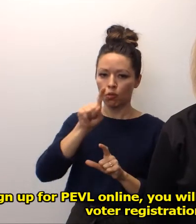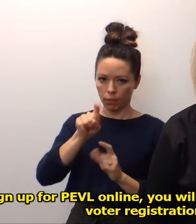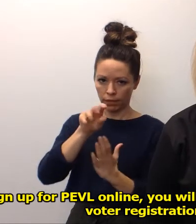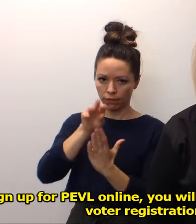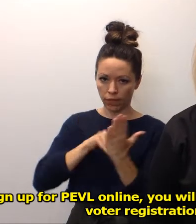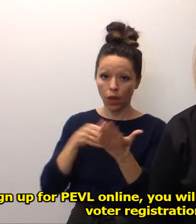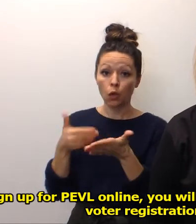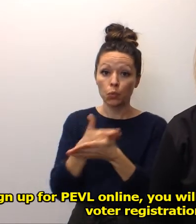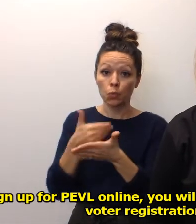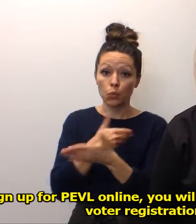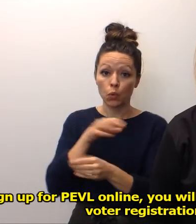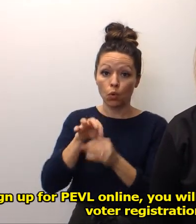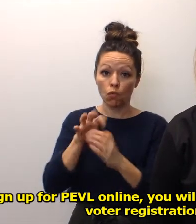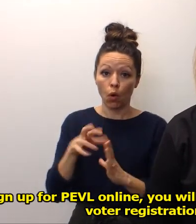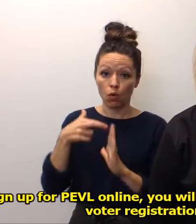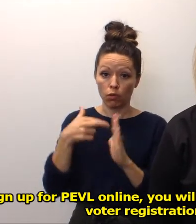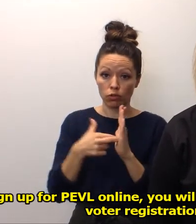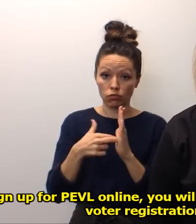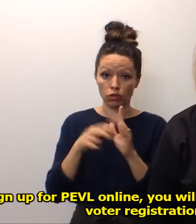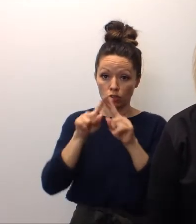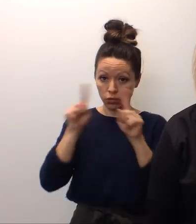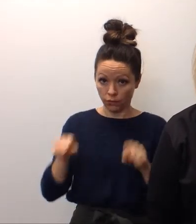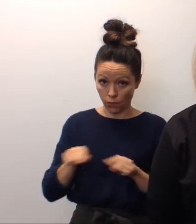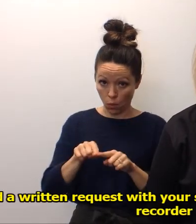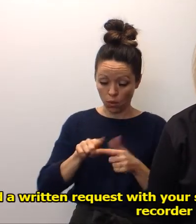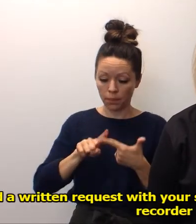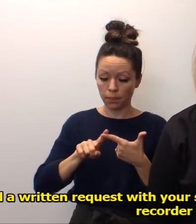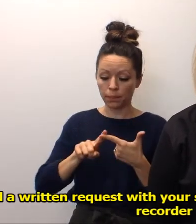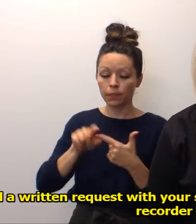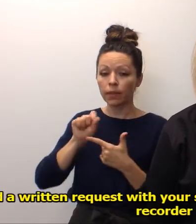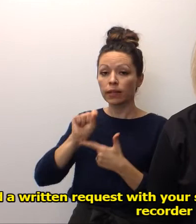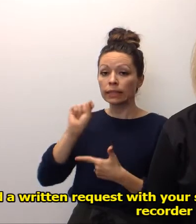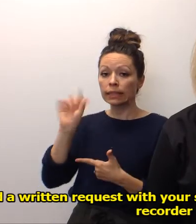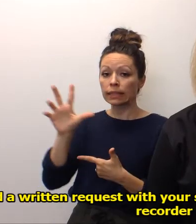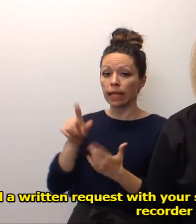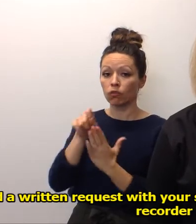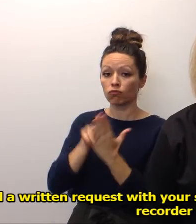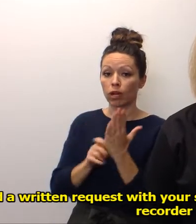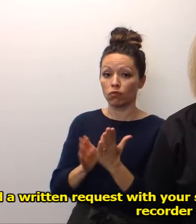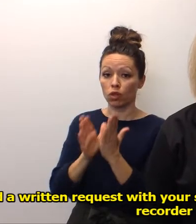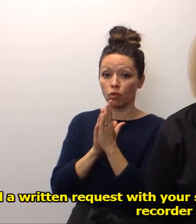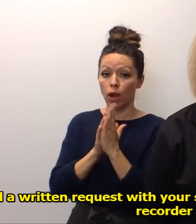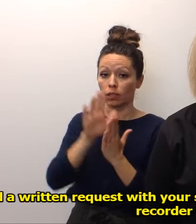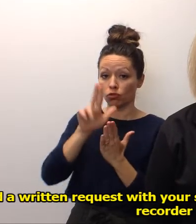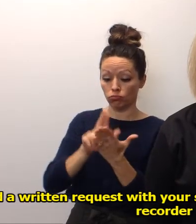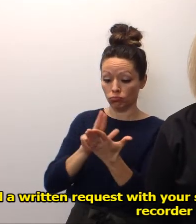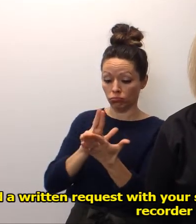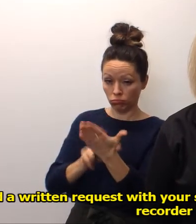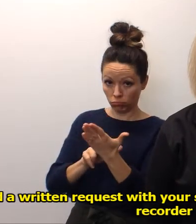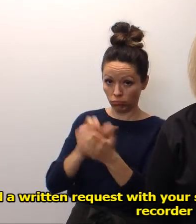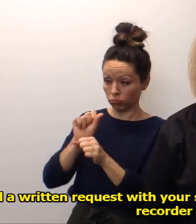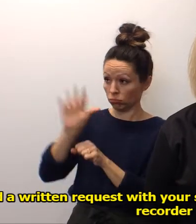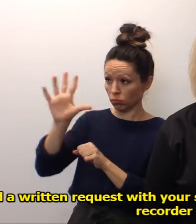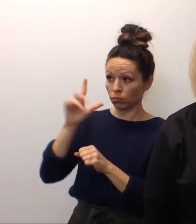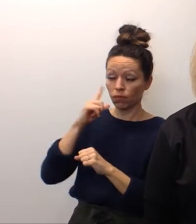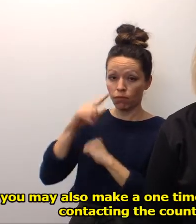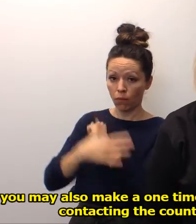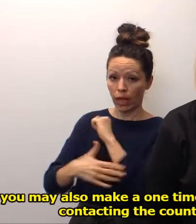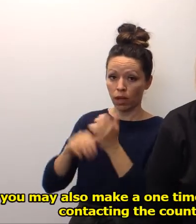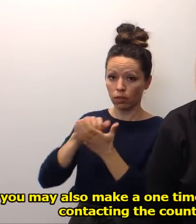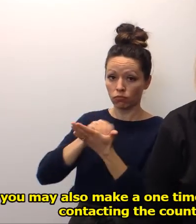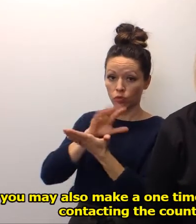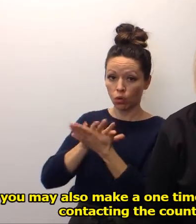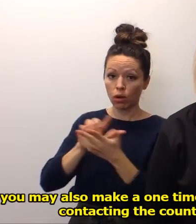a new voter registration form, send a written request with your signature to your county recorder, and